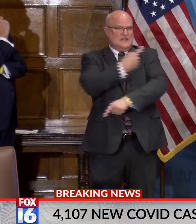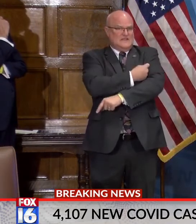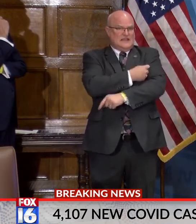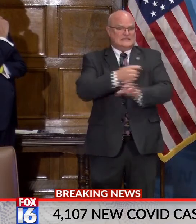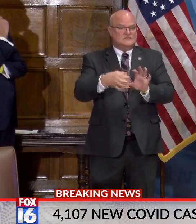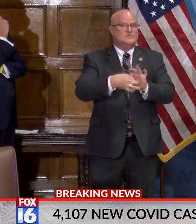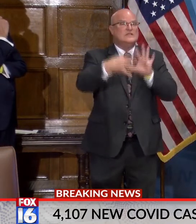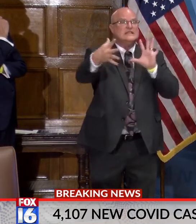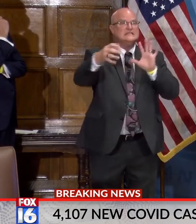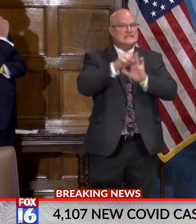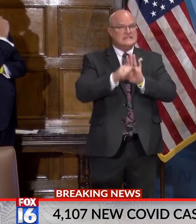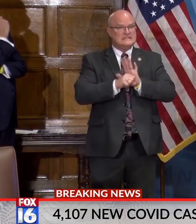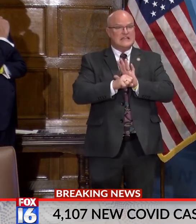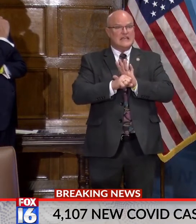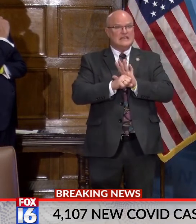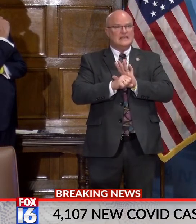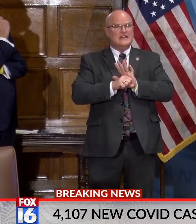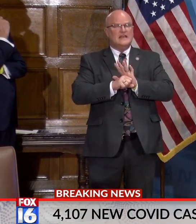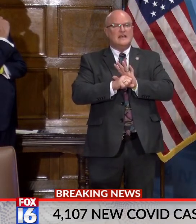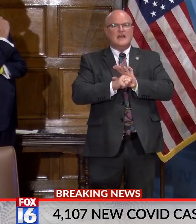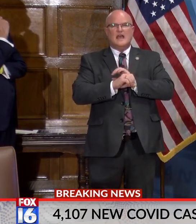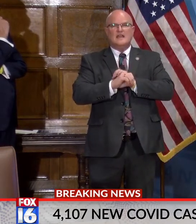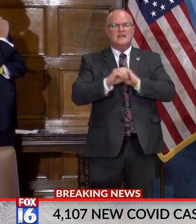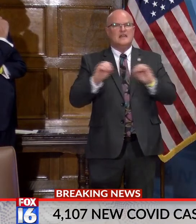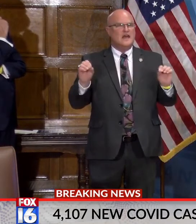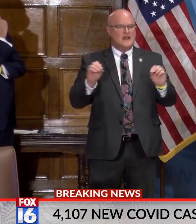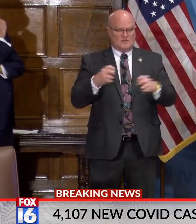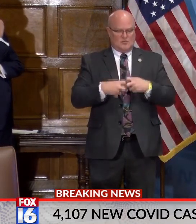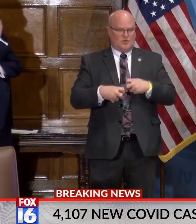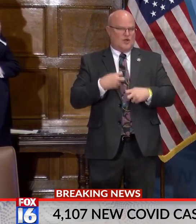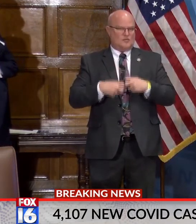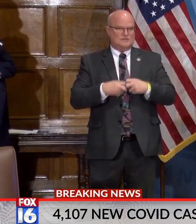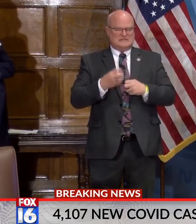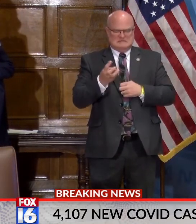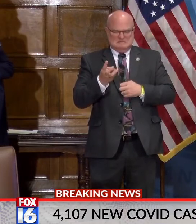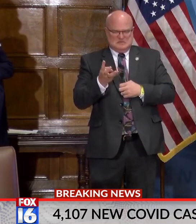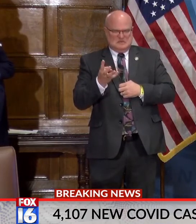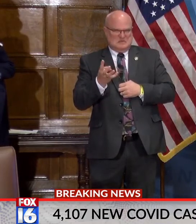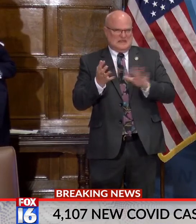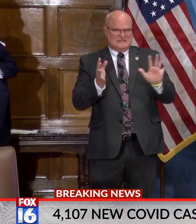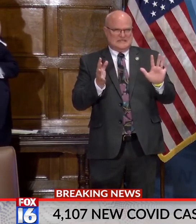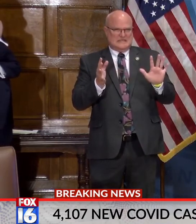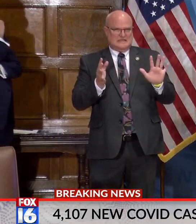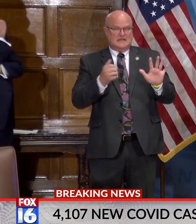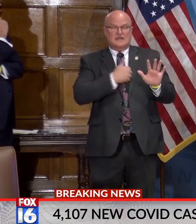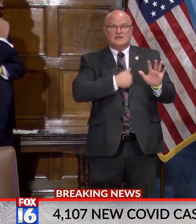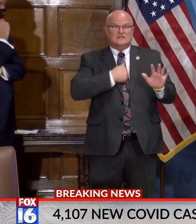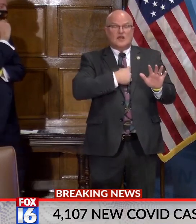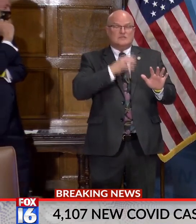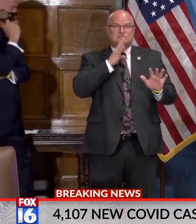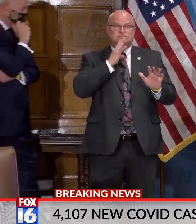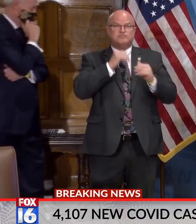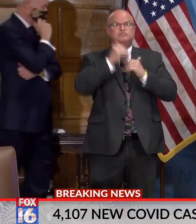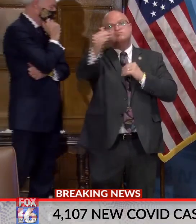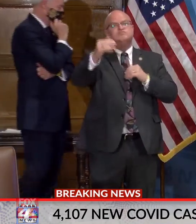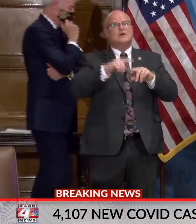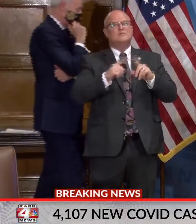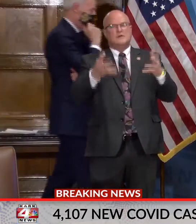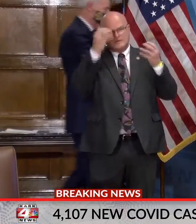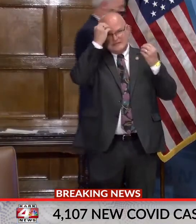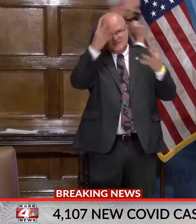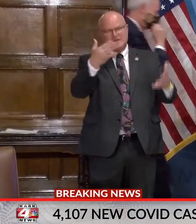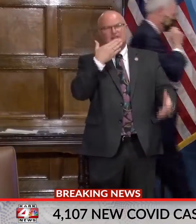released in our state, none of these are serious. These are minor side effects. So I'm sorry if I spoke over my time, but I wanted to give that